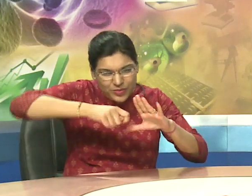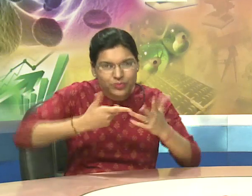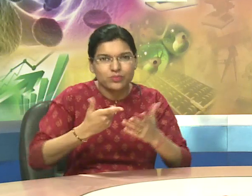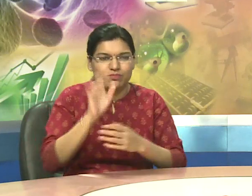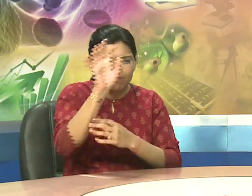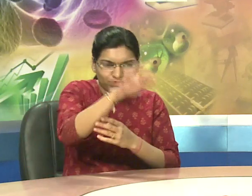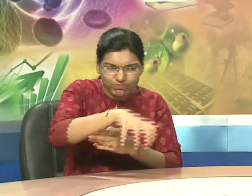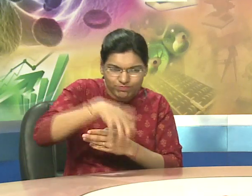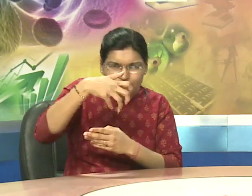sharpener, key,